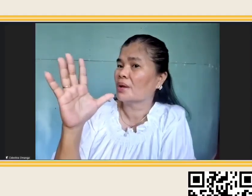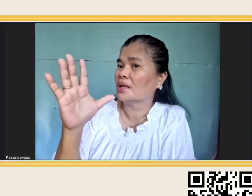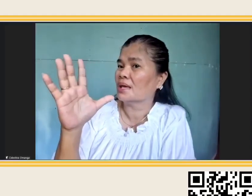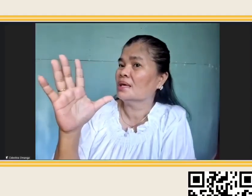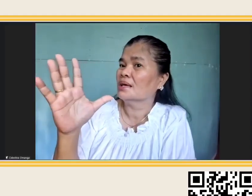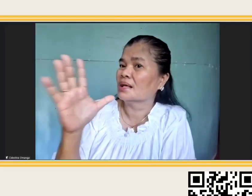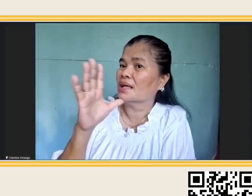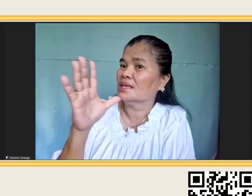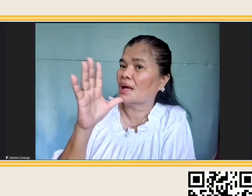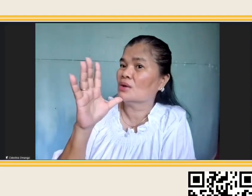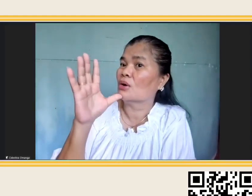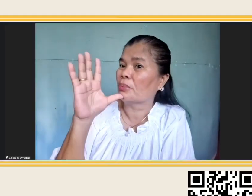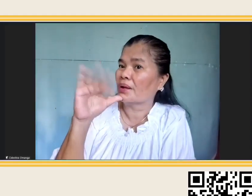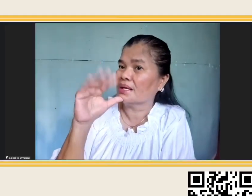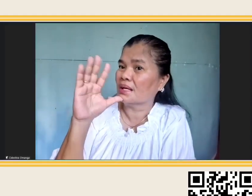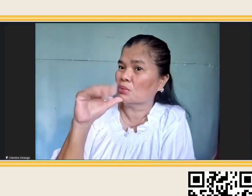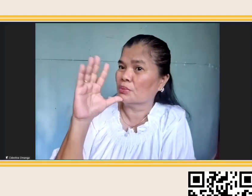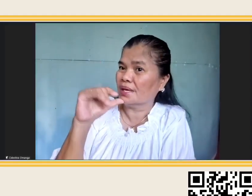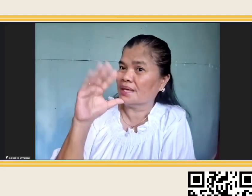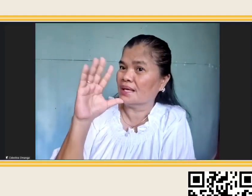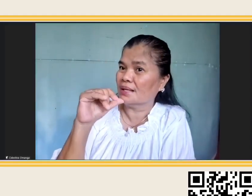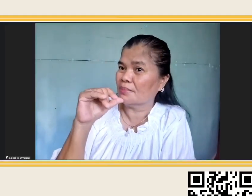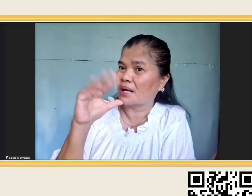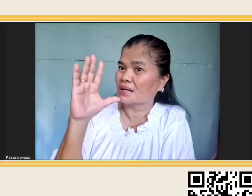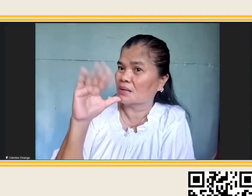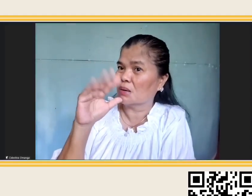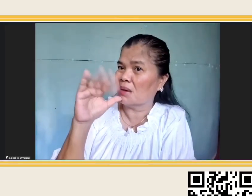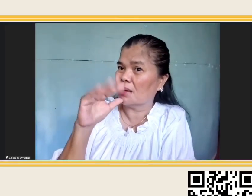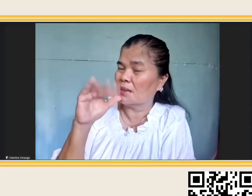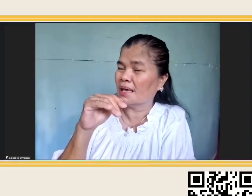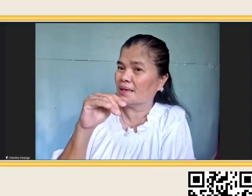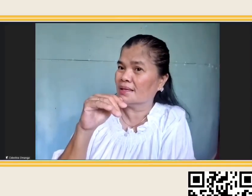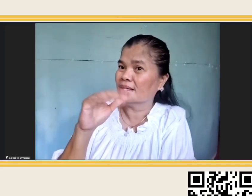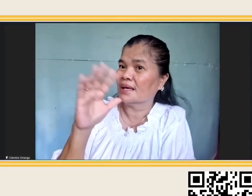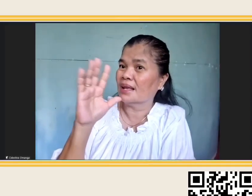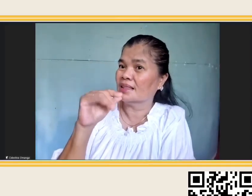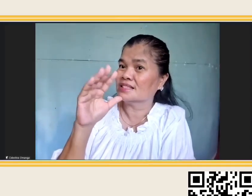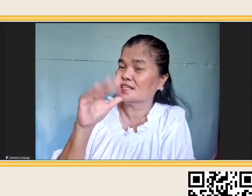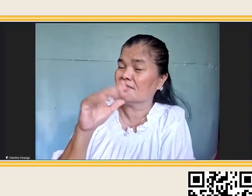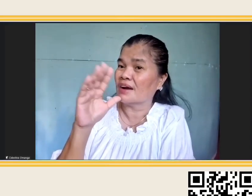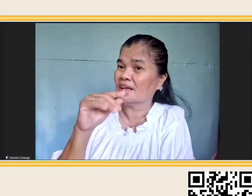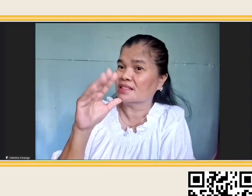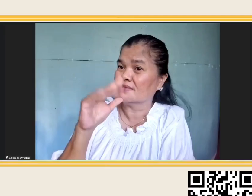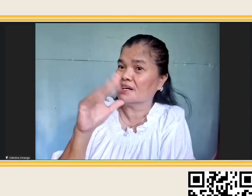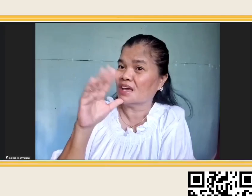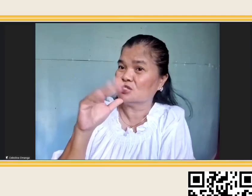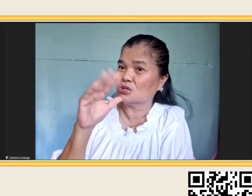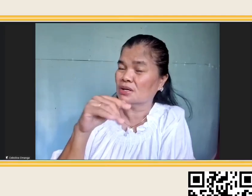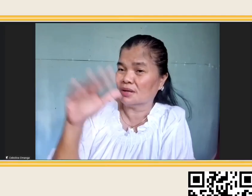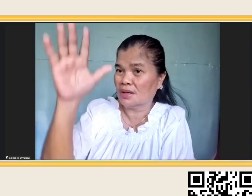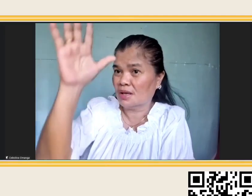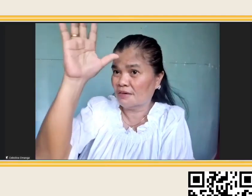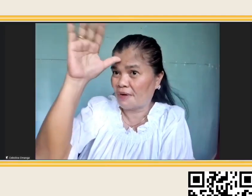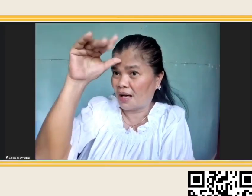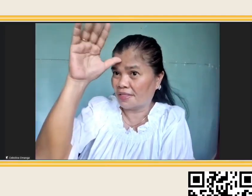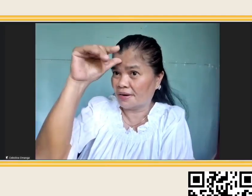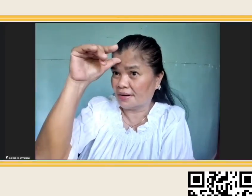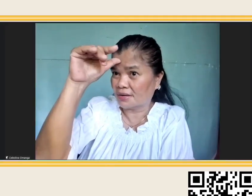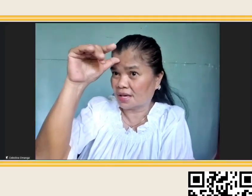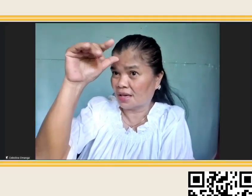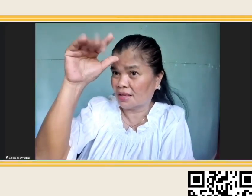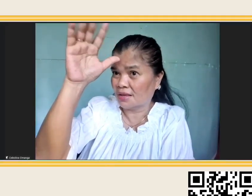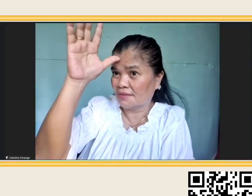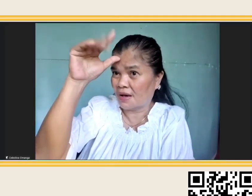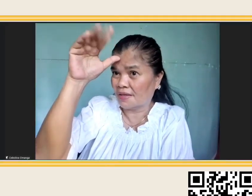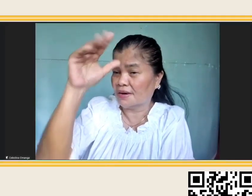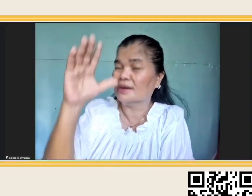mother pwedeng ganyan or pwedeng nagugigil para nagbababay. That's a variant, a variation. Father.